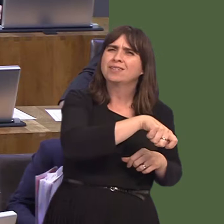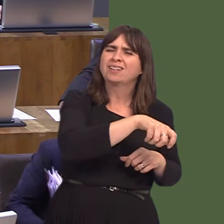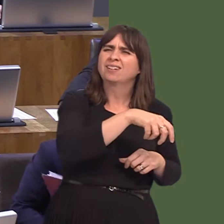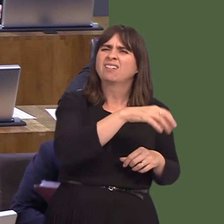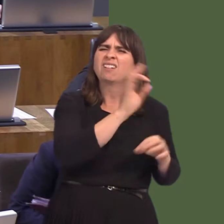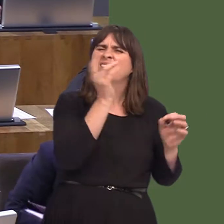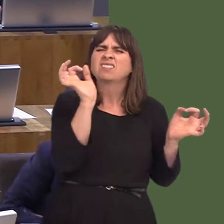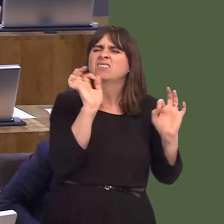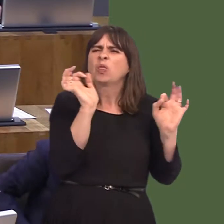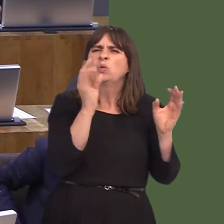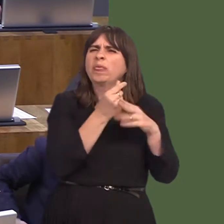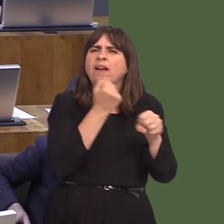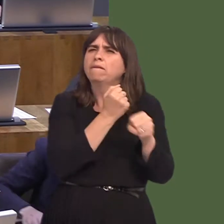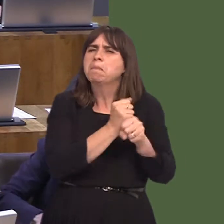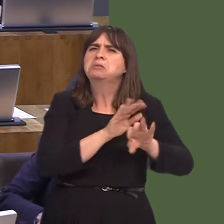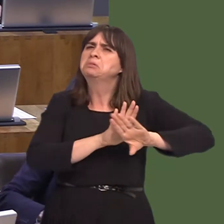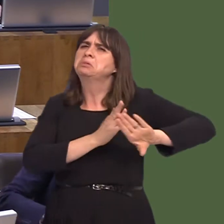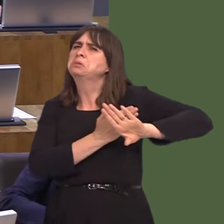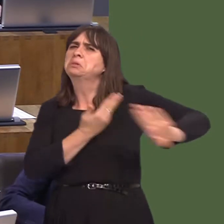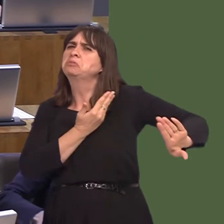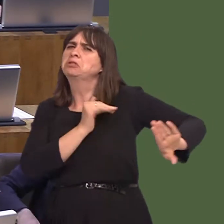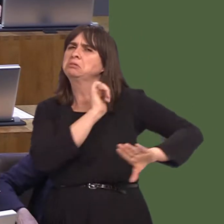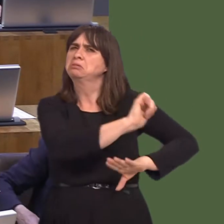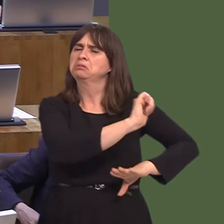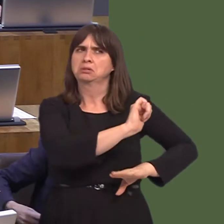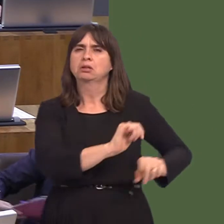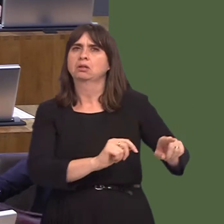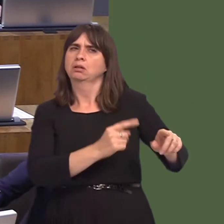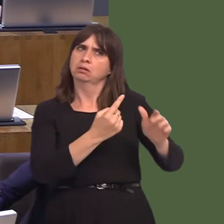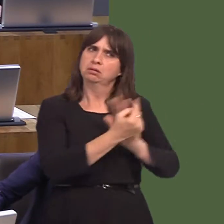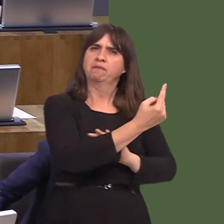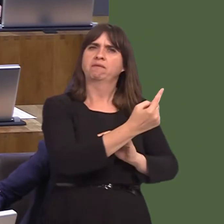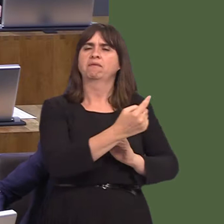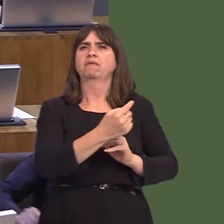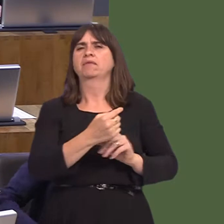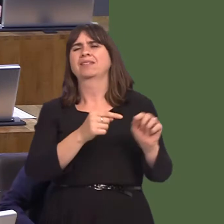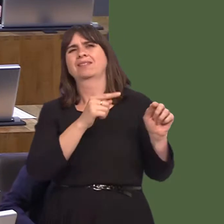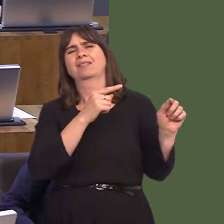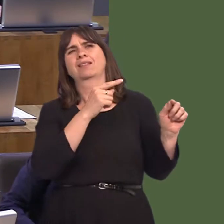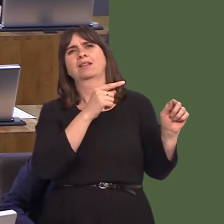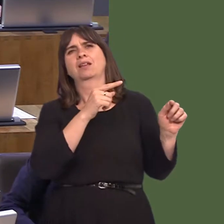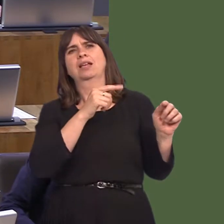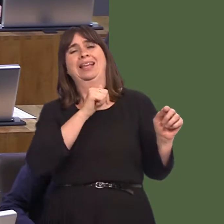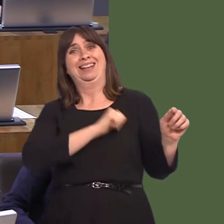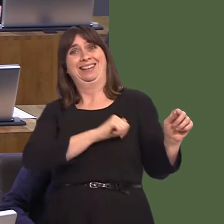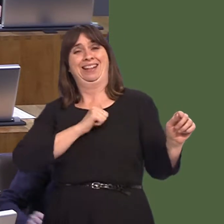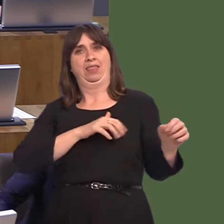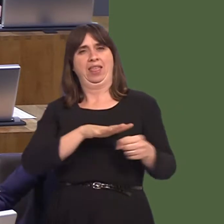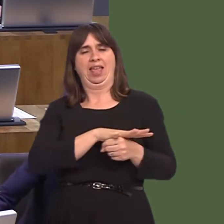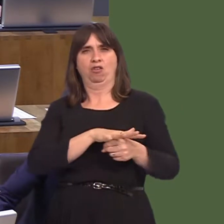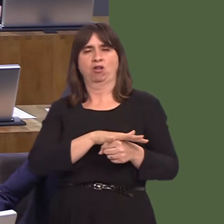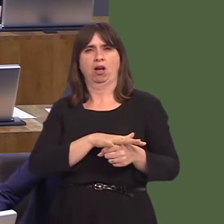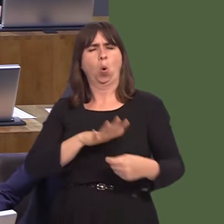to the government. As I said in this chamber last week, Neath is an